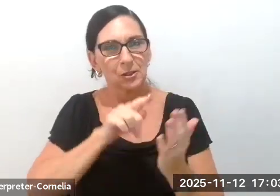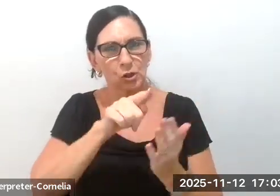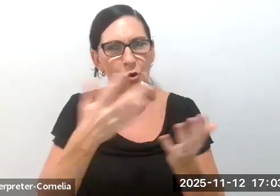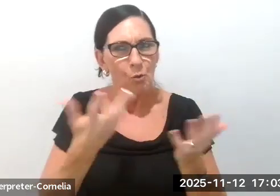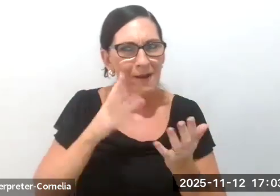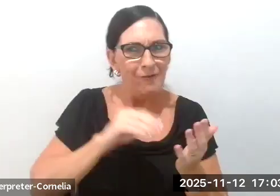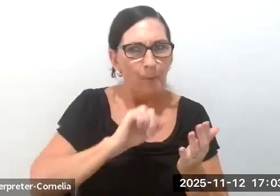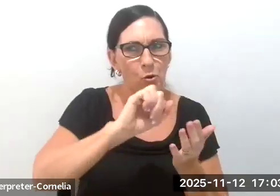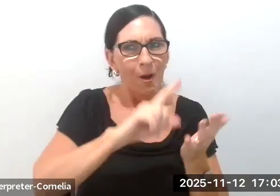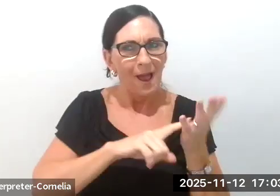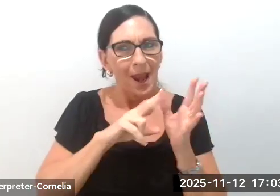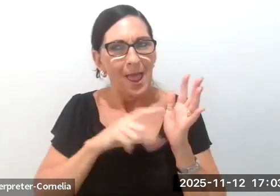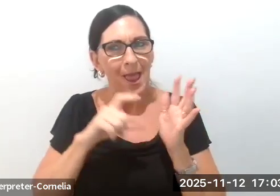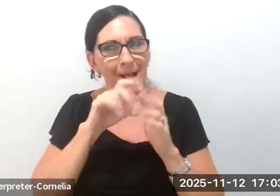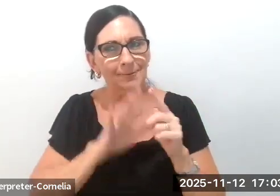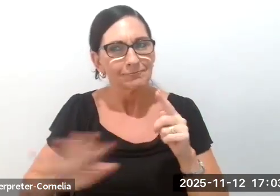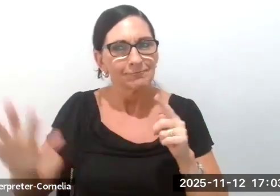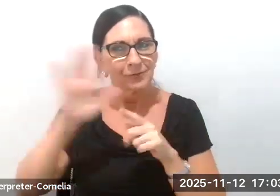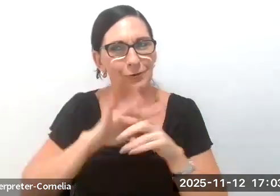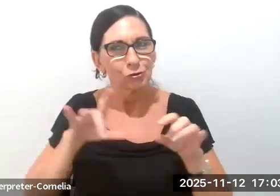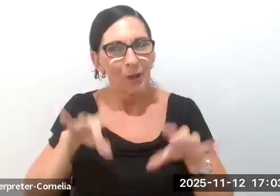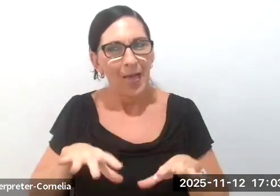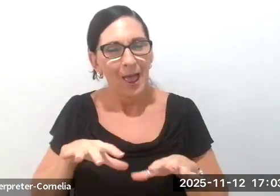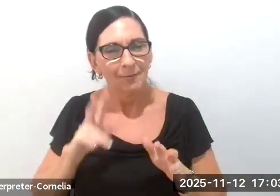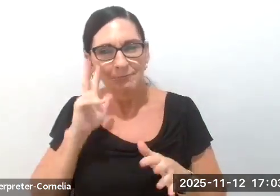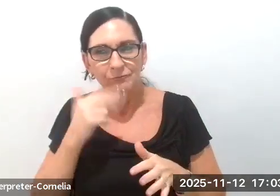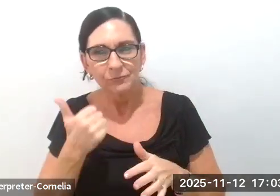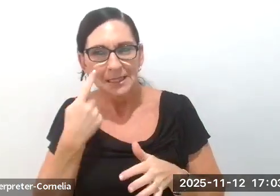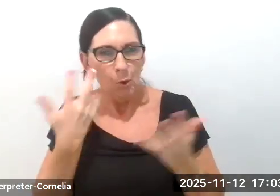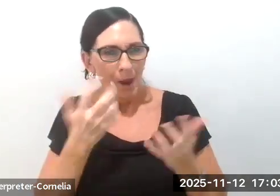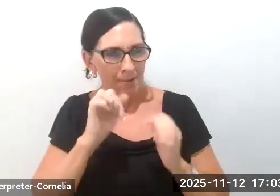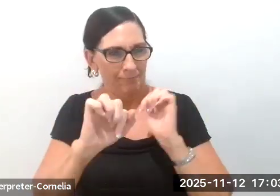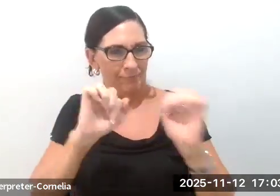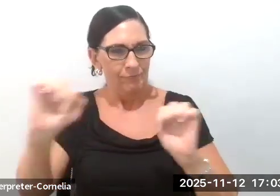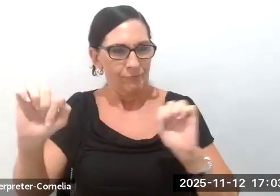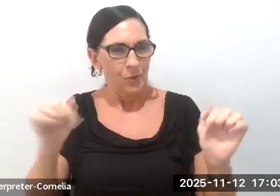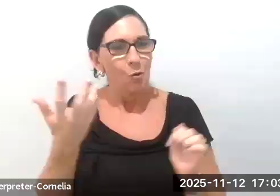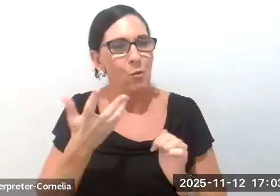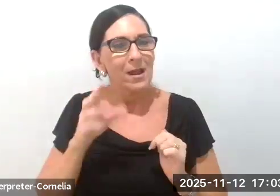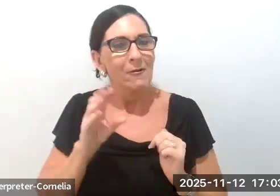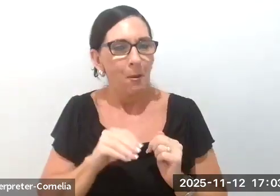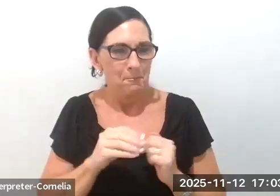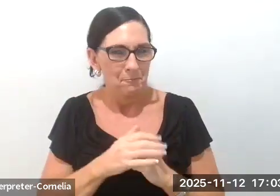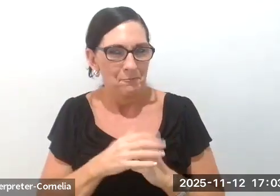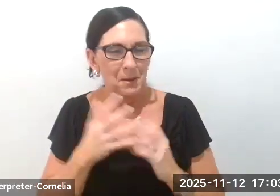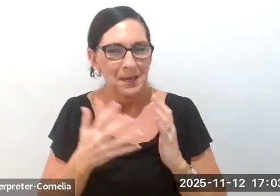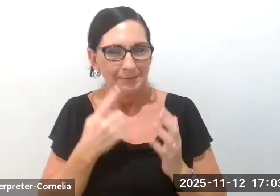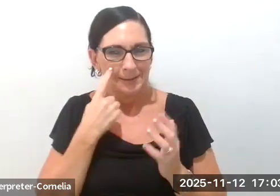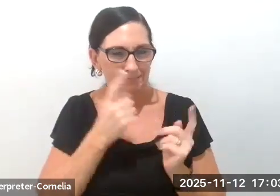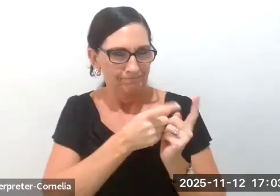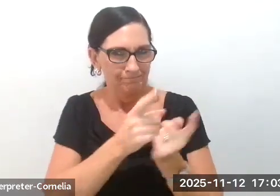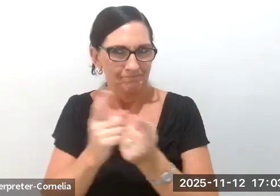joining from across Australia. It's always lovely to see where everyone is coming from and see those